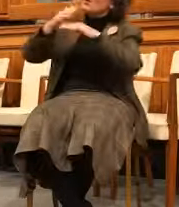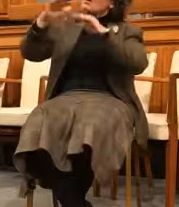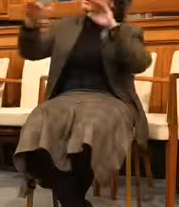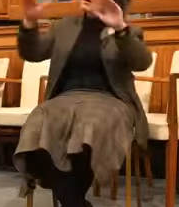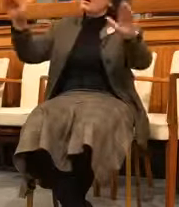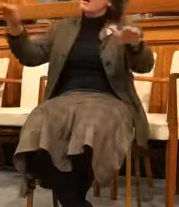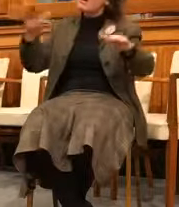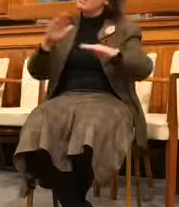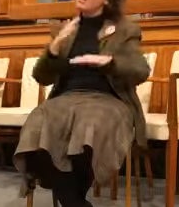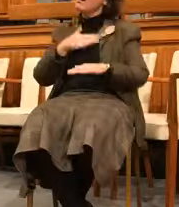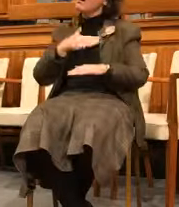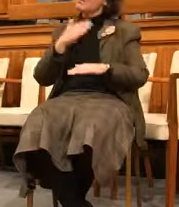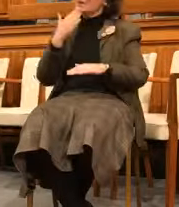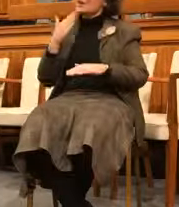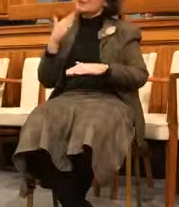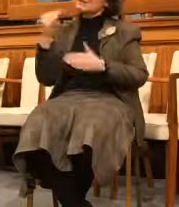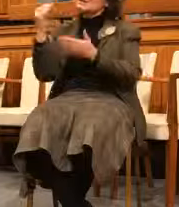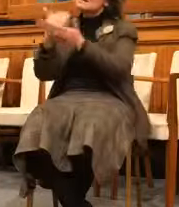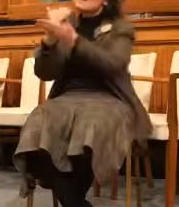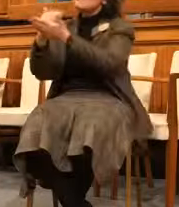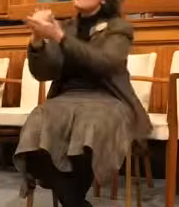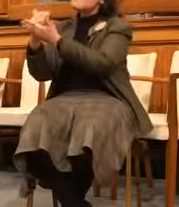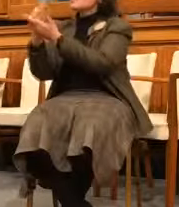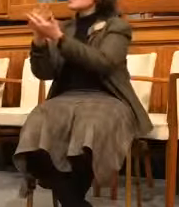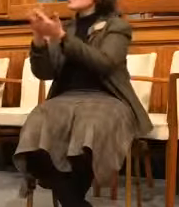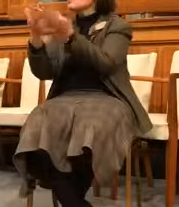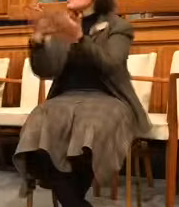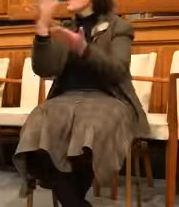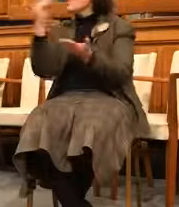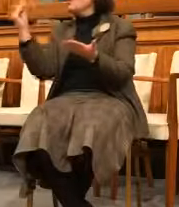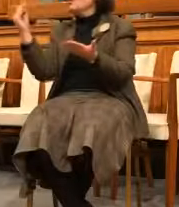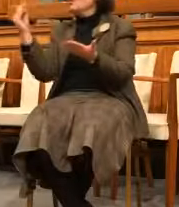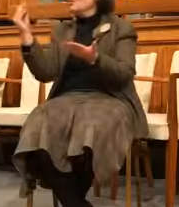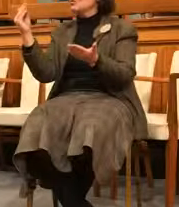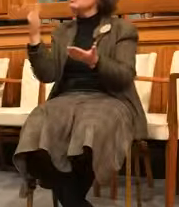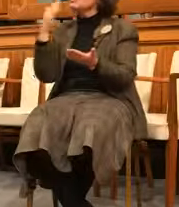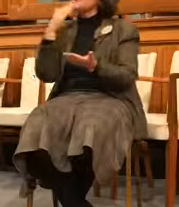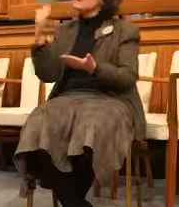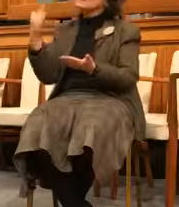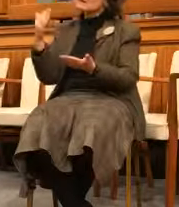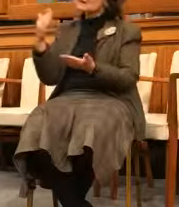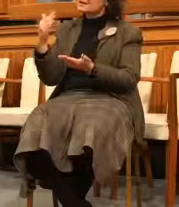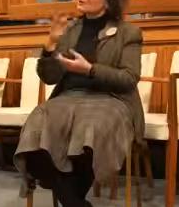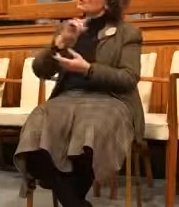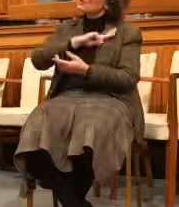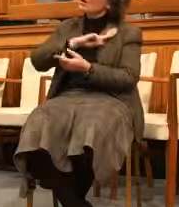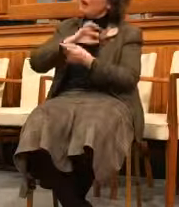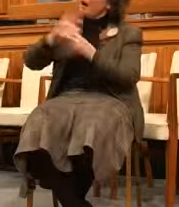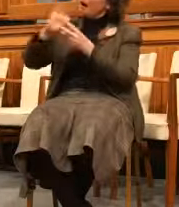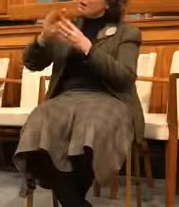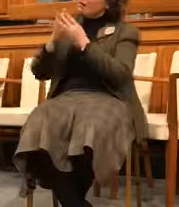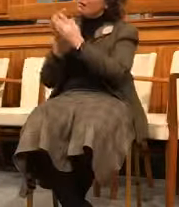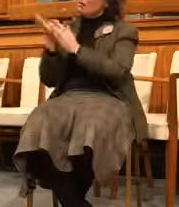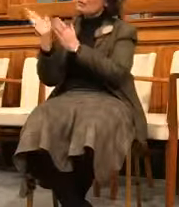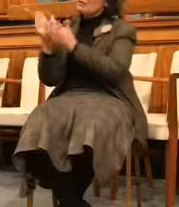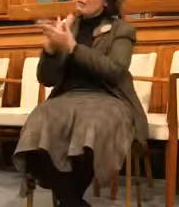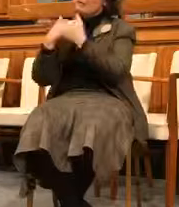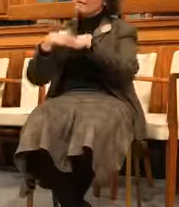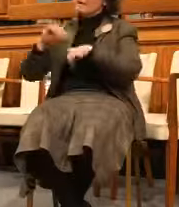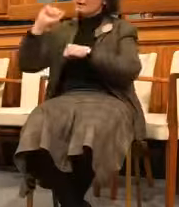save souls. Draw to thyself. We ask these things in our dear Saviour's name.